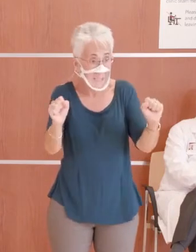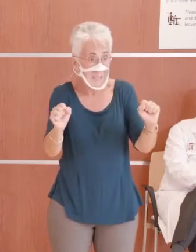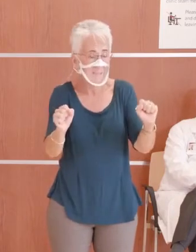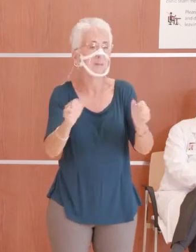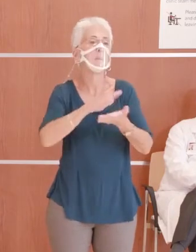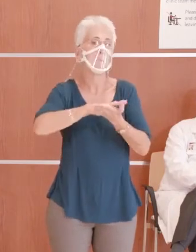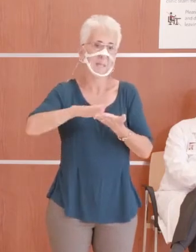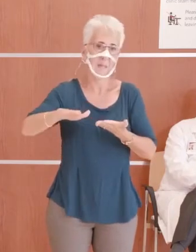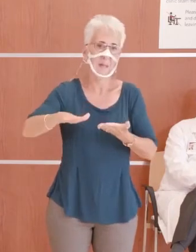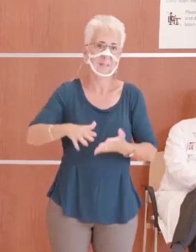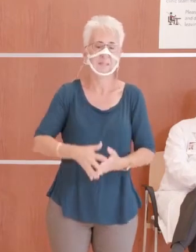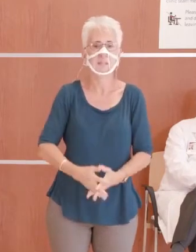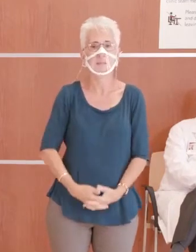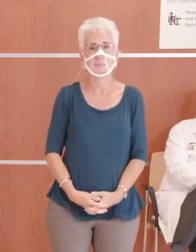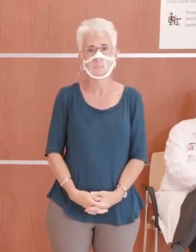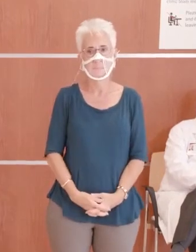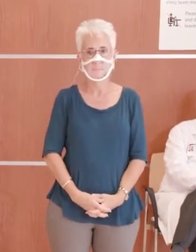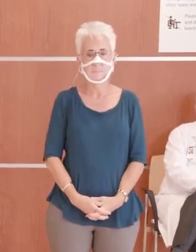kind.